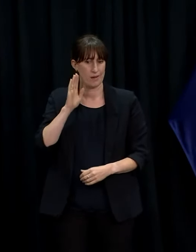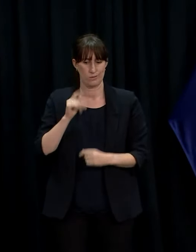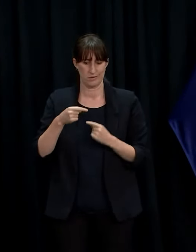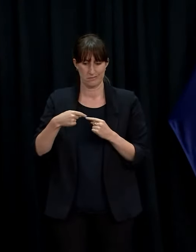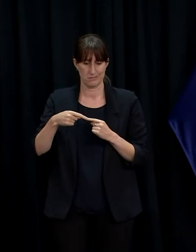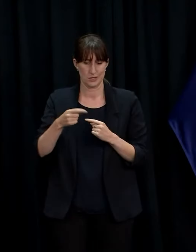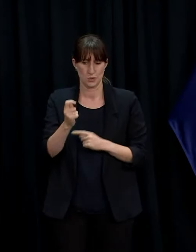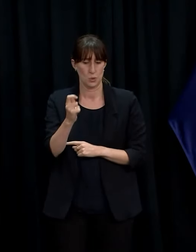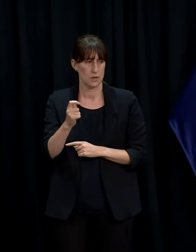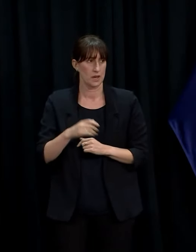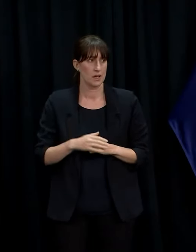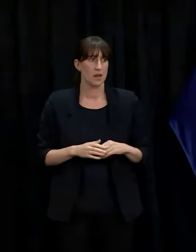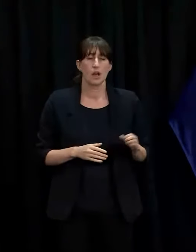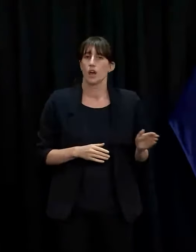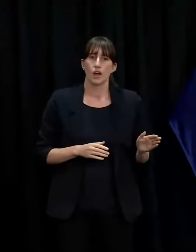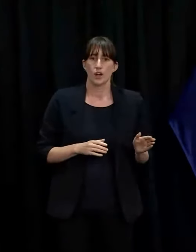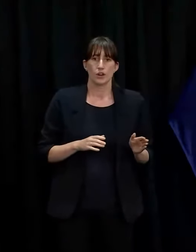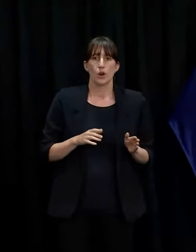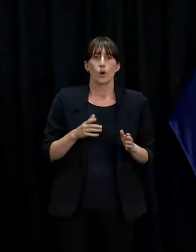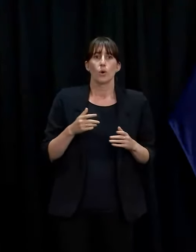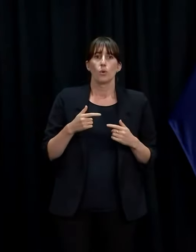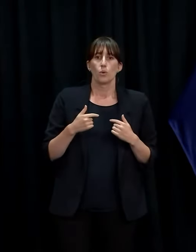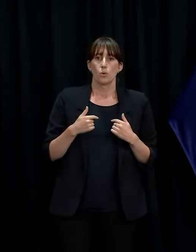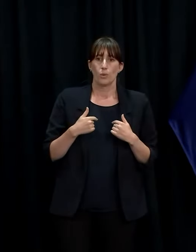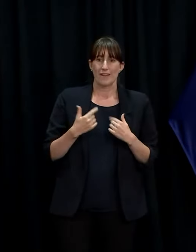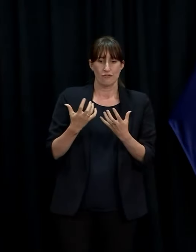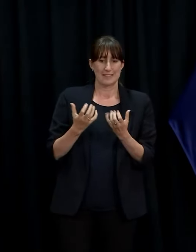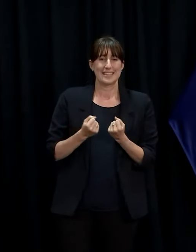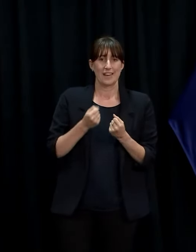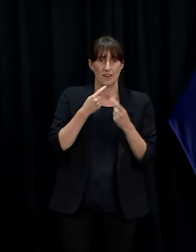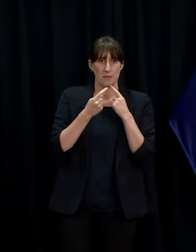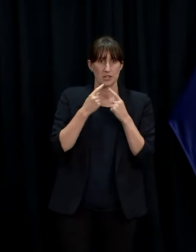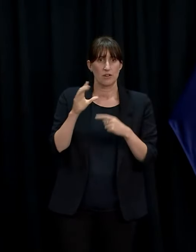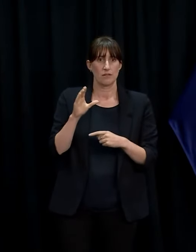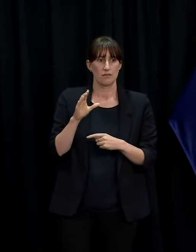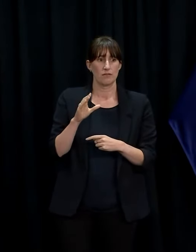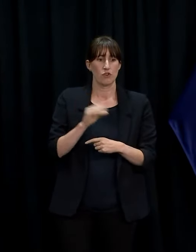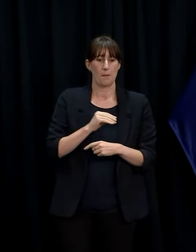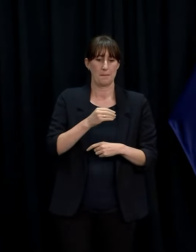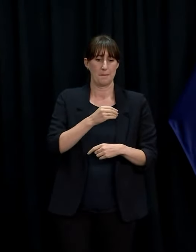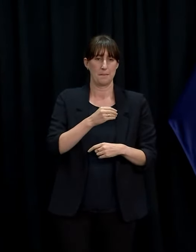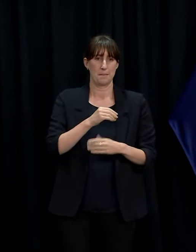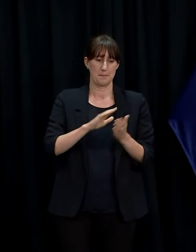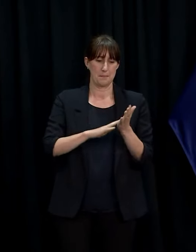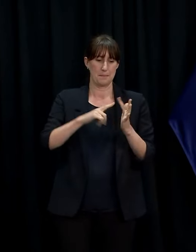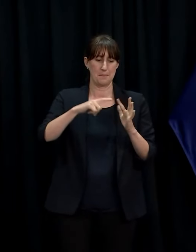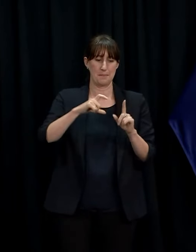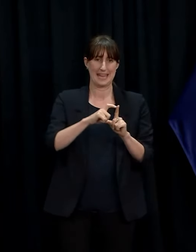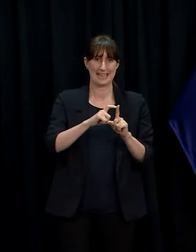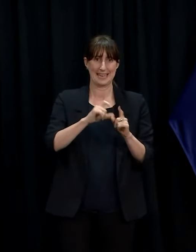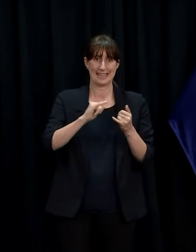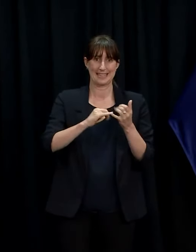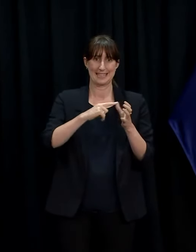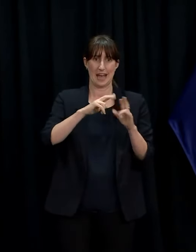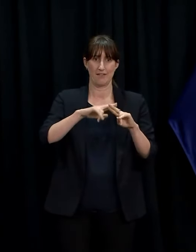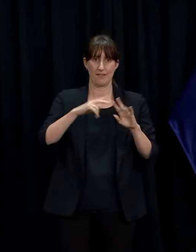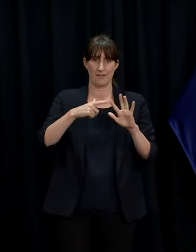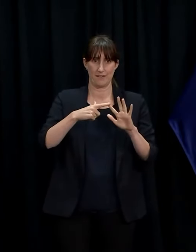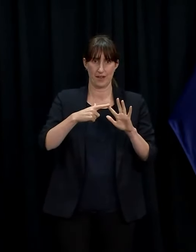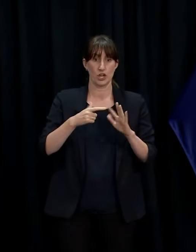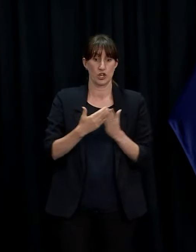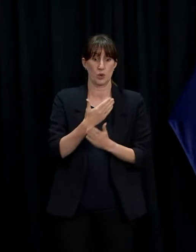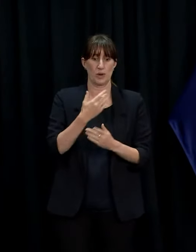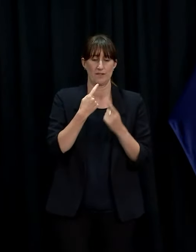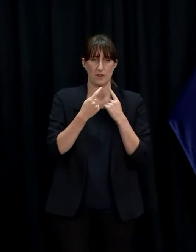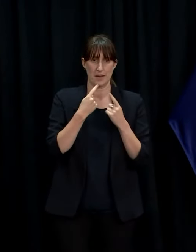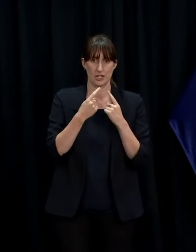new information put forward to MedSafe. Right, so that's basically going to hold it up for some time. Well, the new information